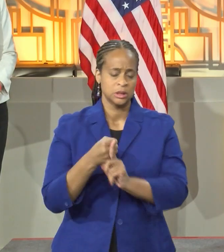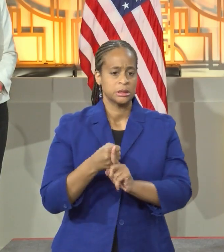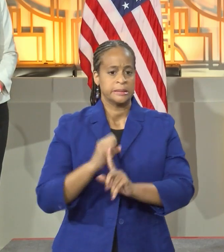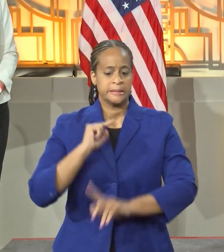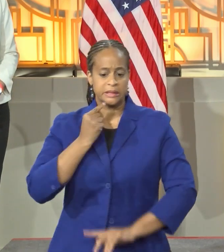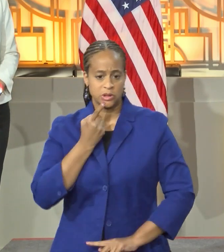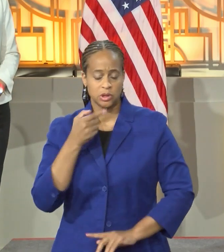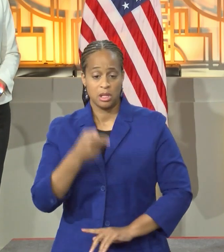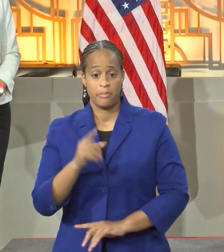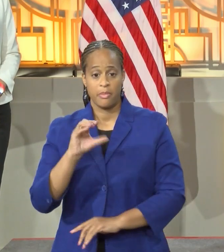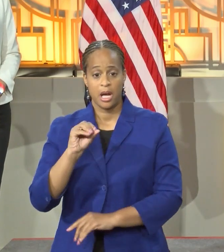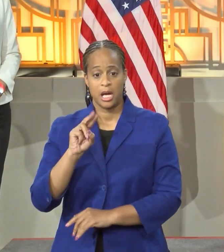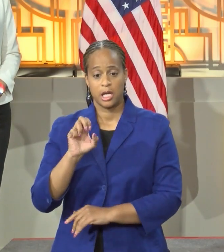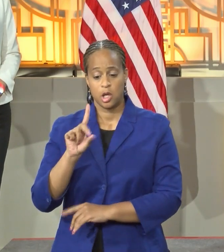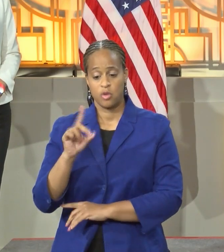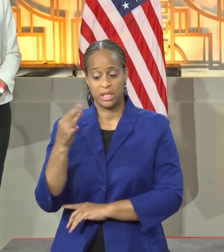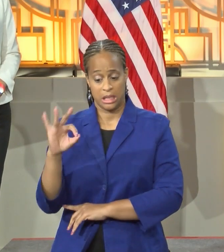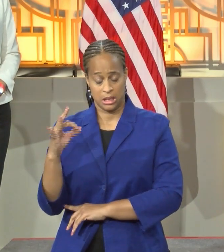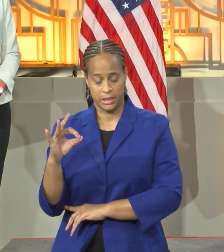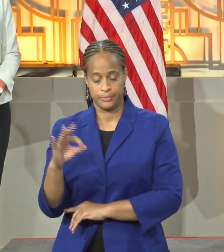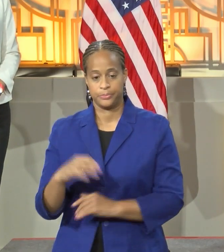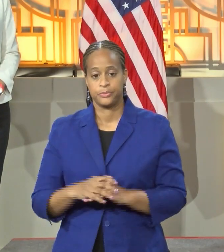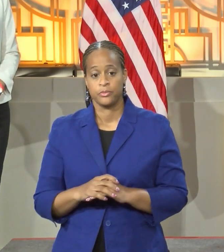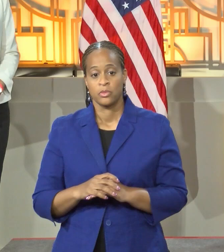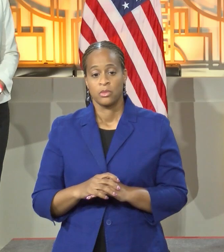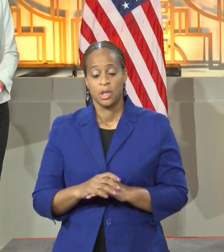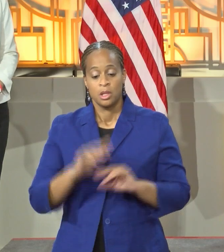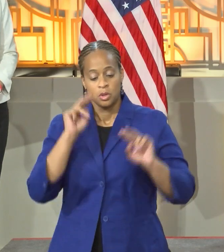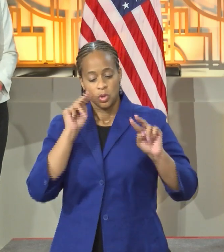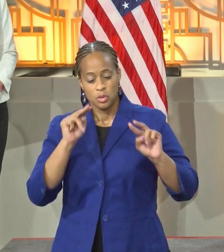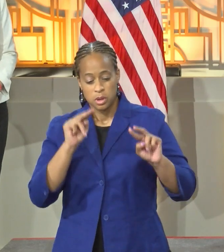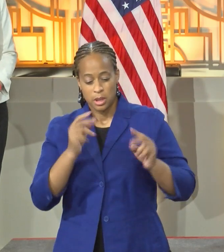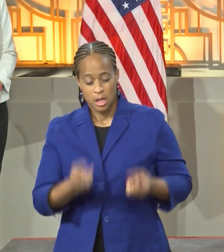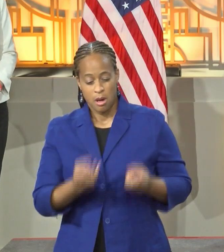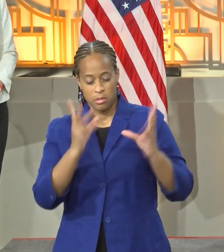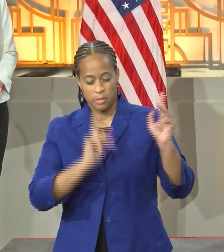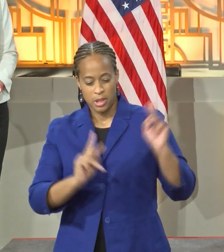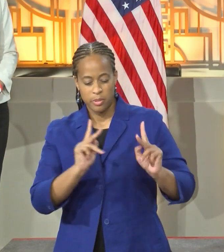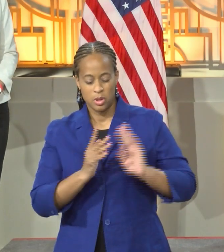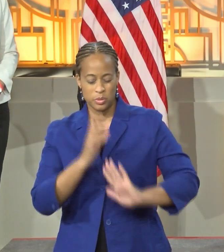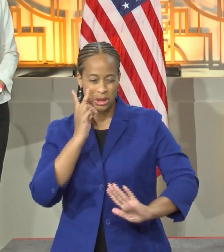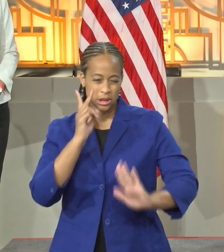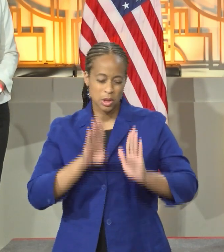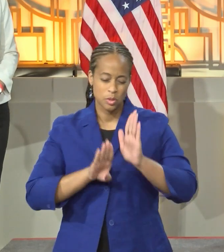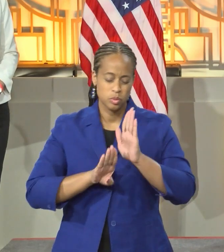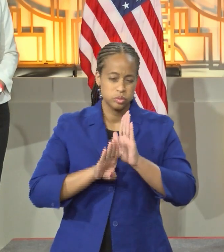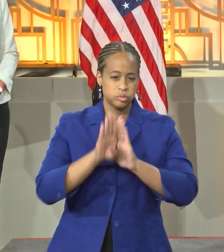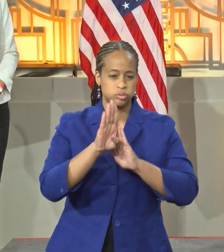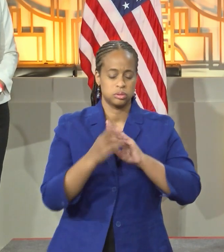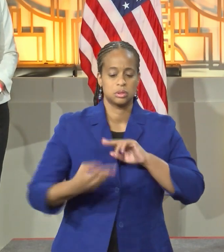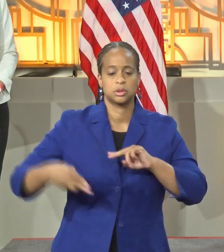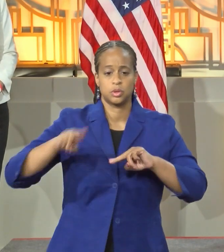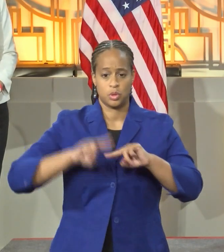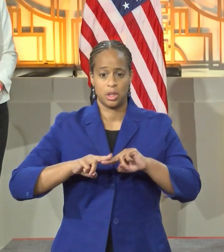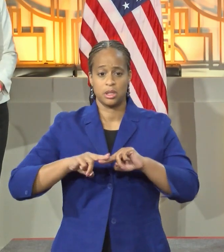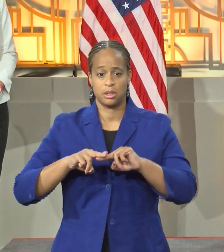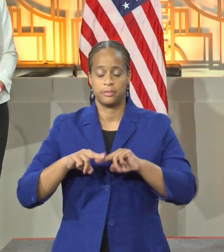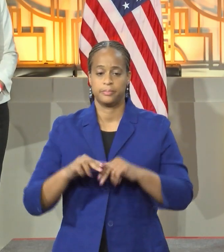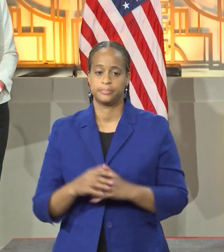by COVID-19. As we look at these numbers, and we see the rising numbers of